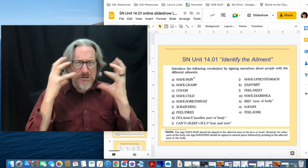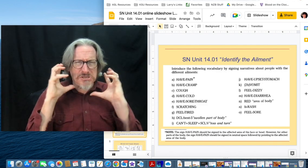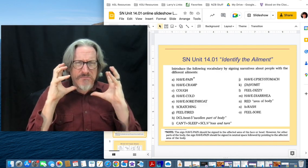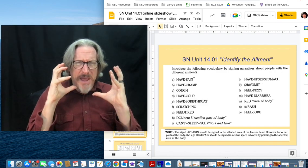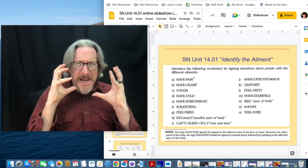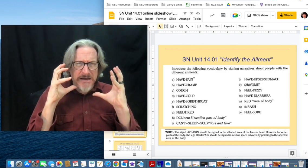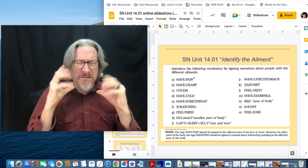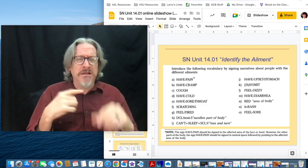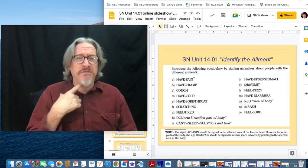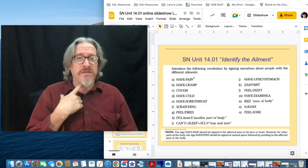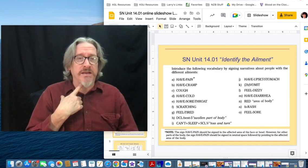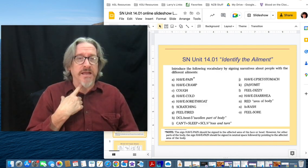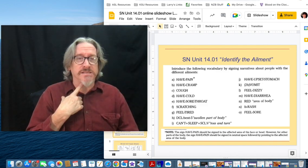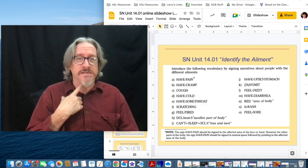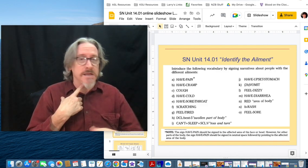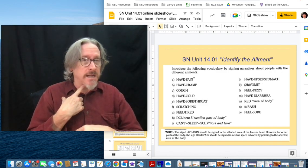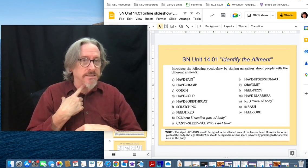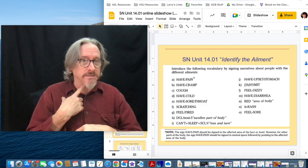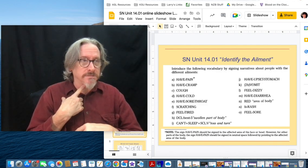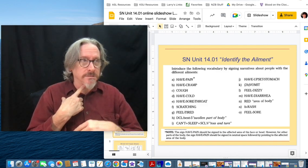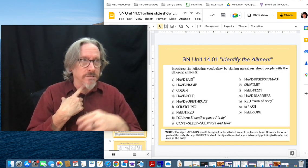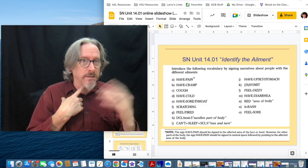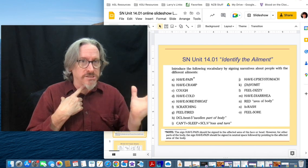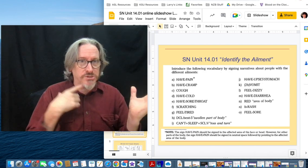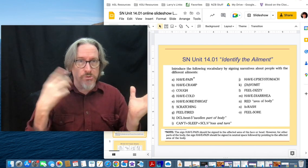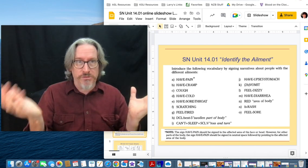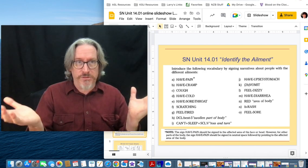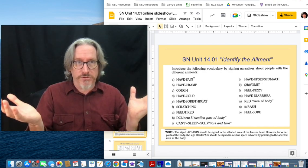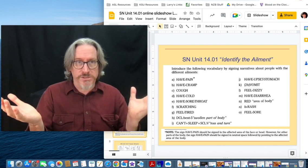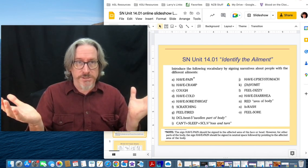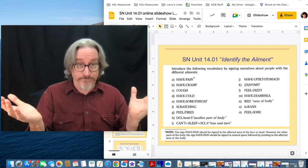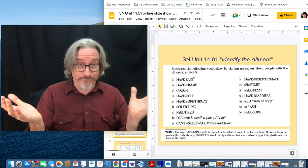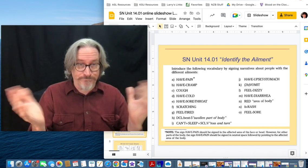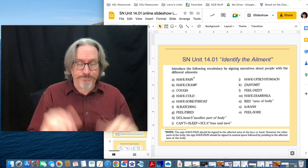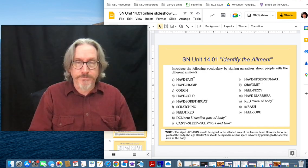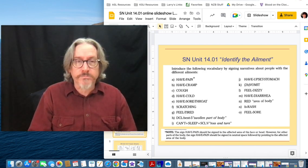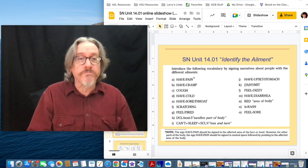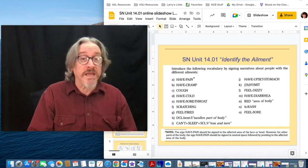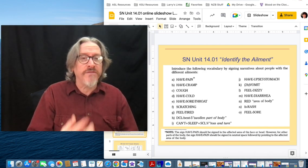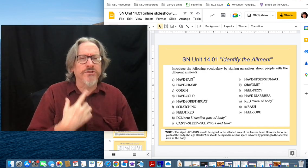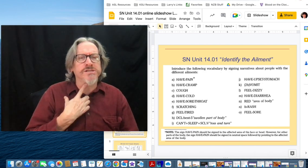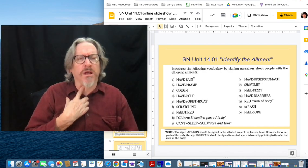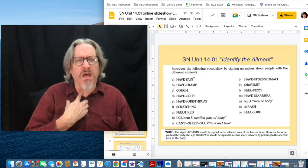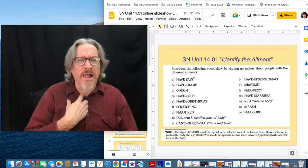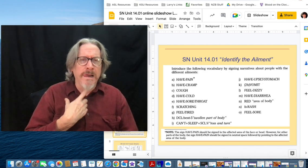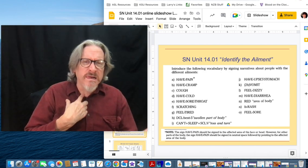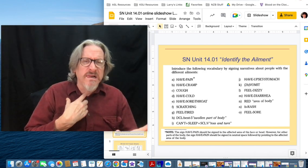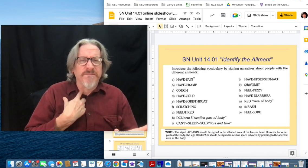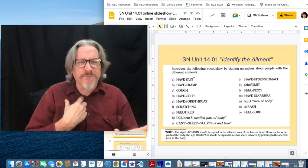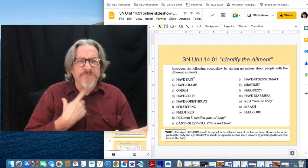it looks of pain, then it's not lust or thirst. If you're just like,